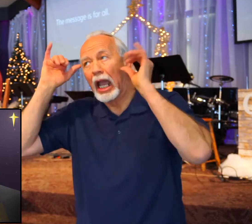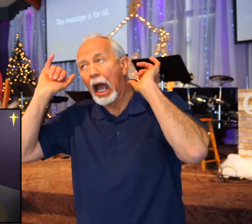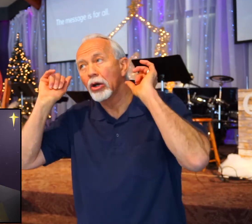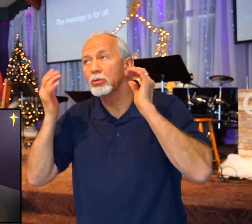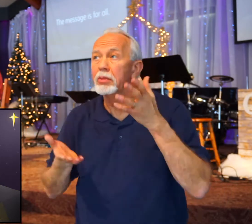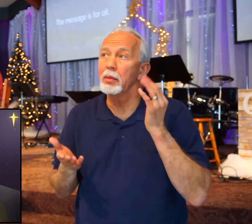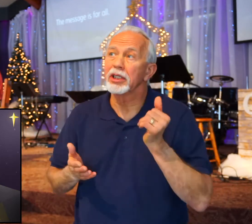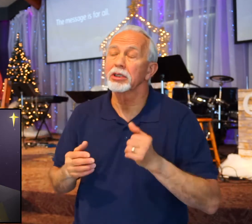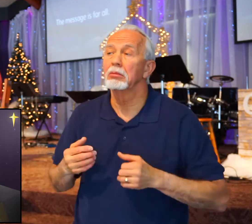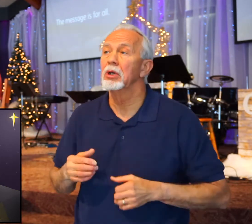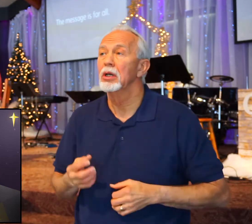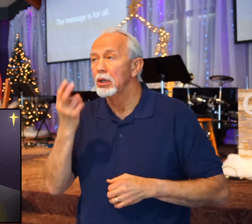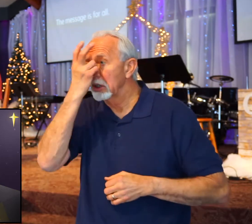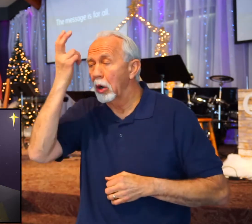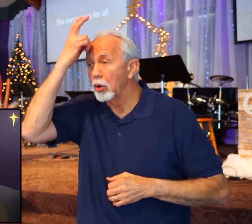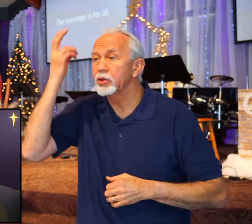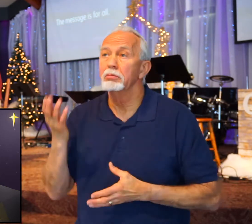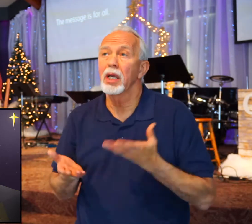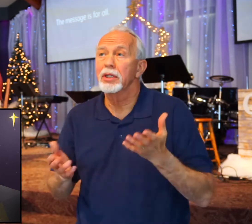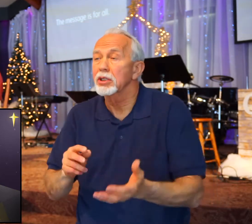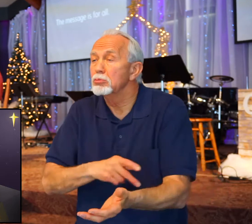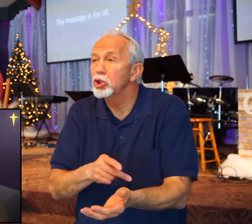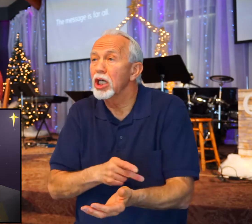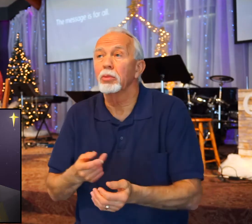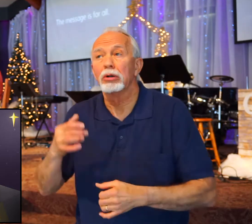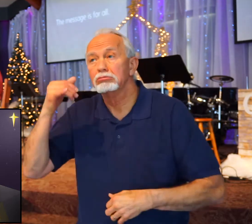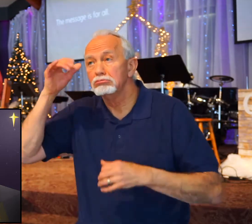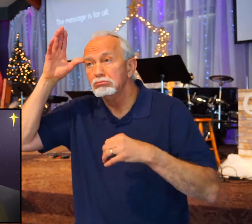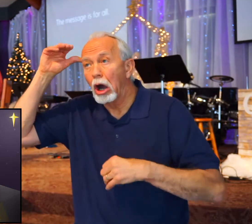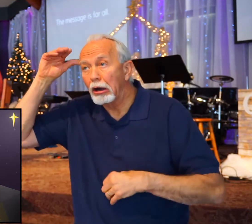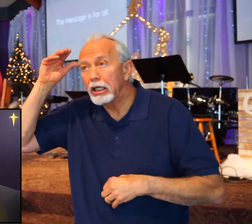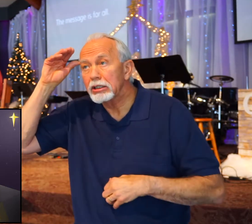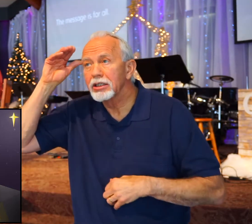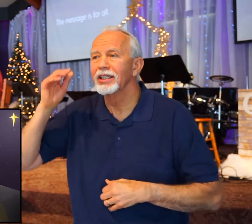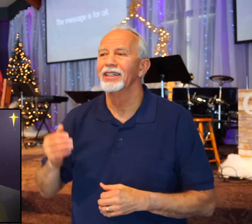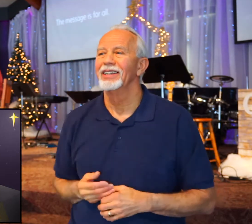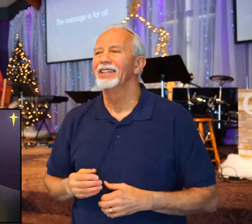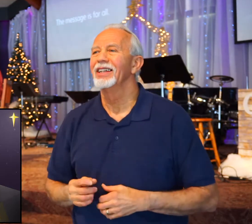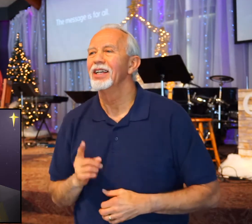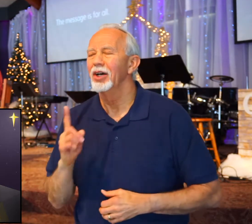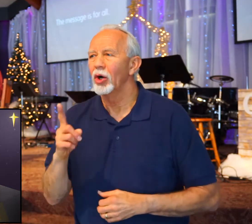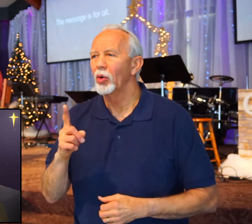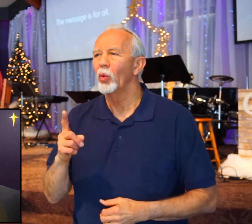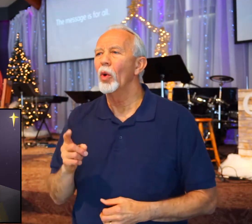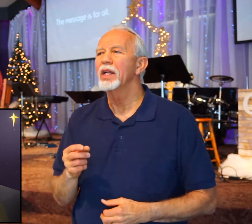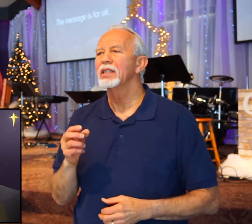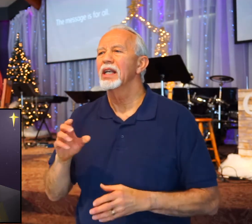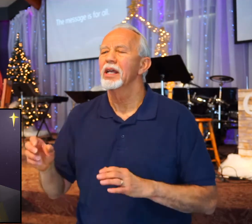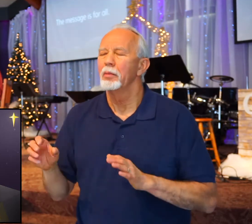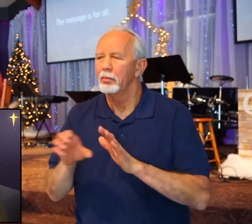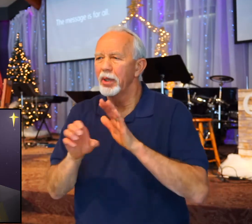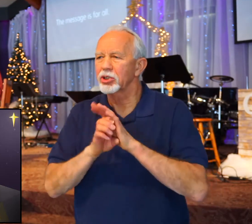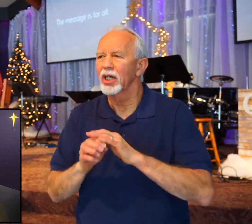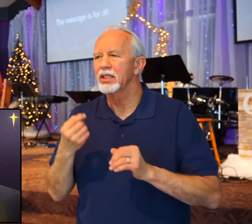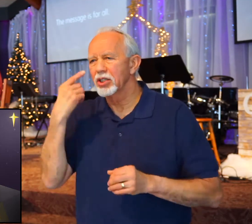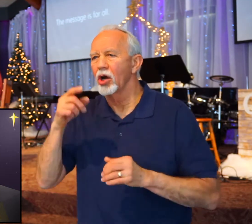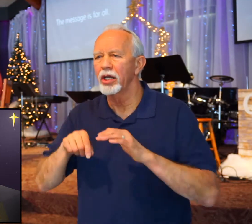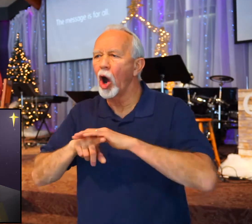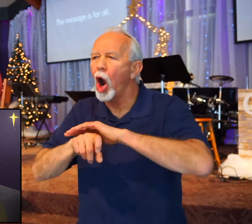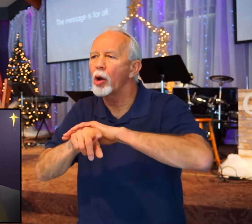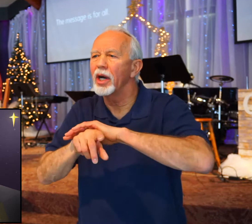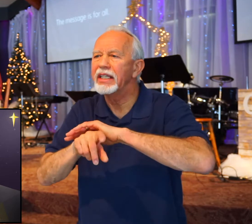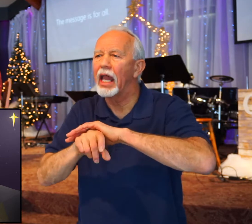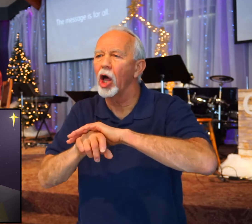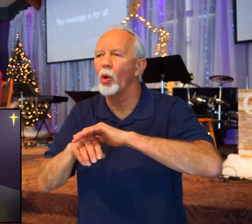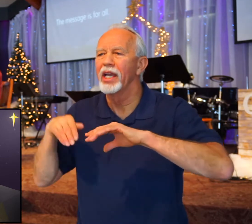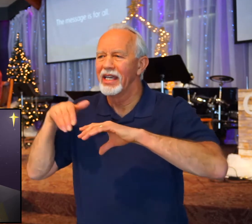there were some goats, or maybe some sheep or donkeys. One nativity scene in Texas had an armadillo in it. I'm not